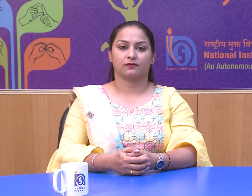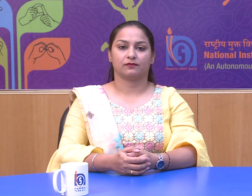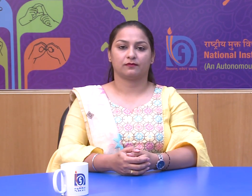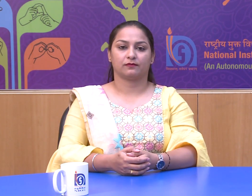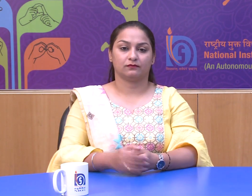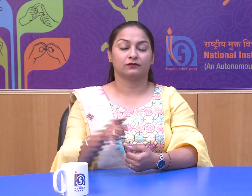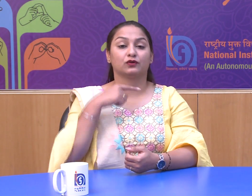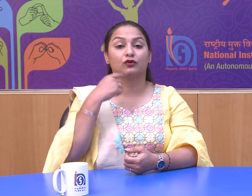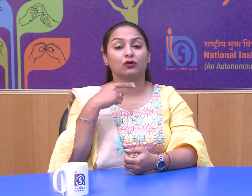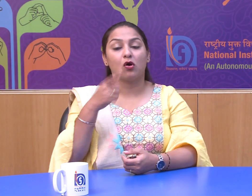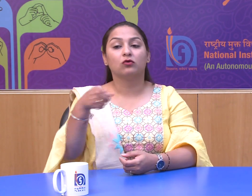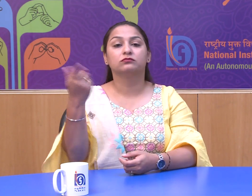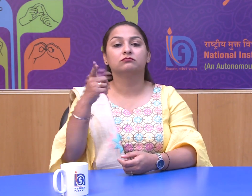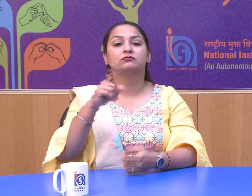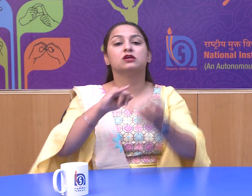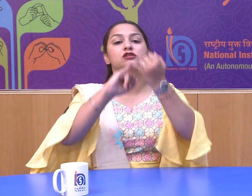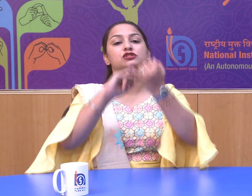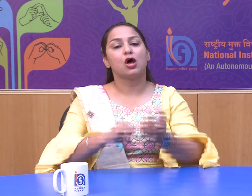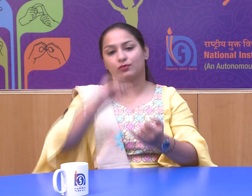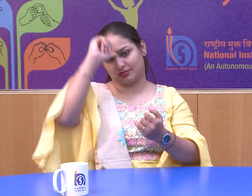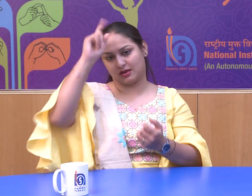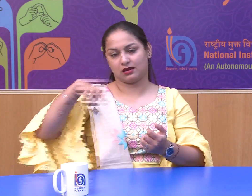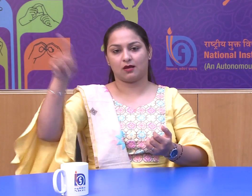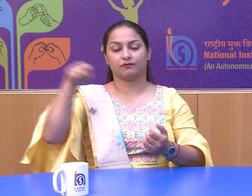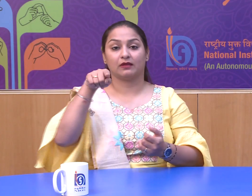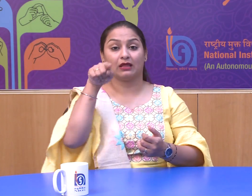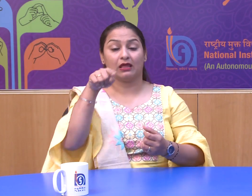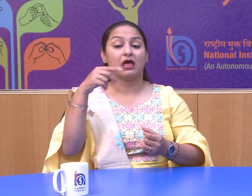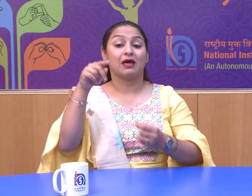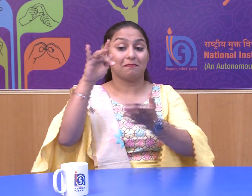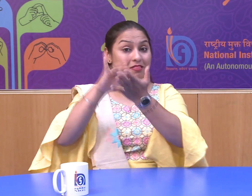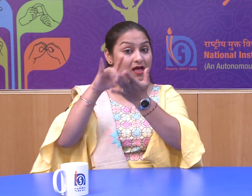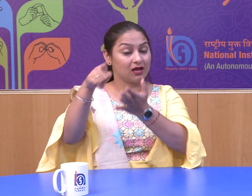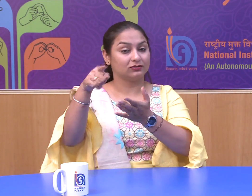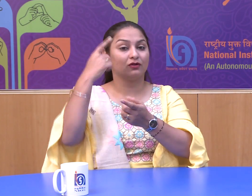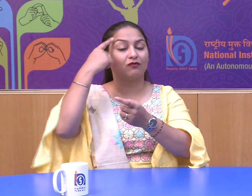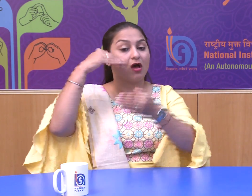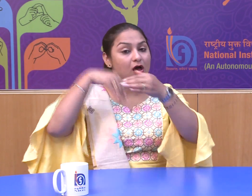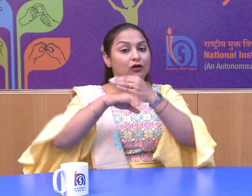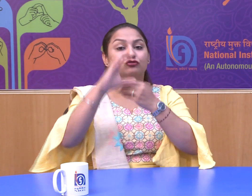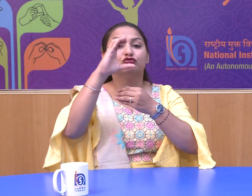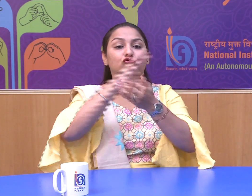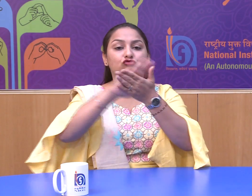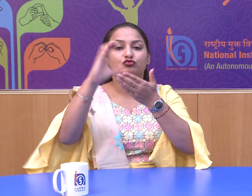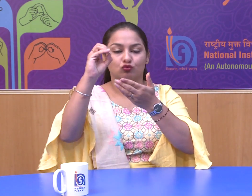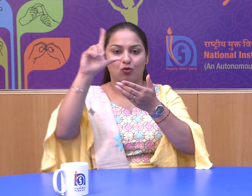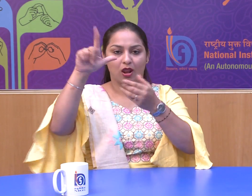is called South India. It was the region of the Cholas,